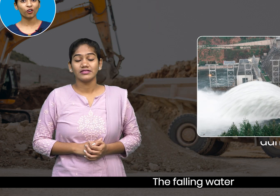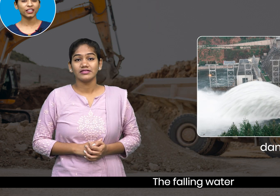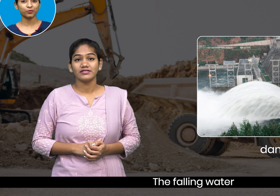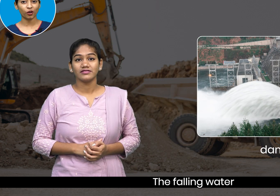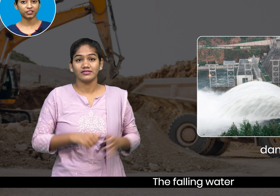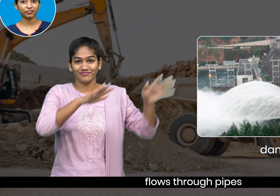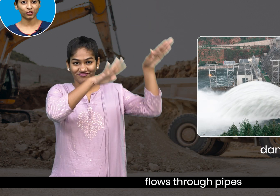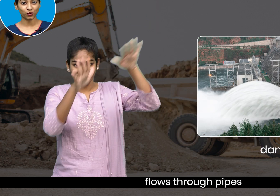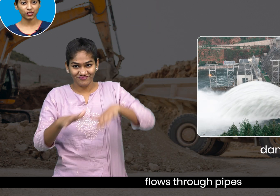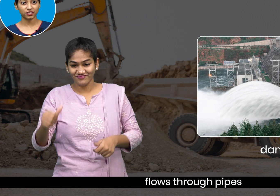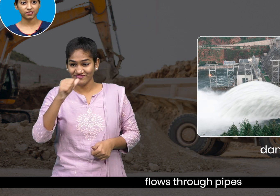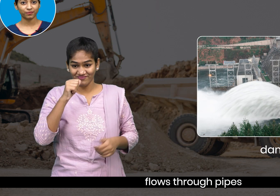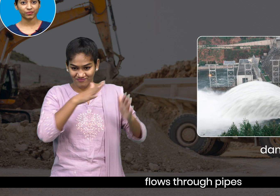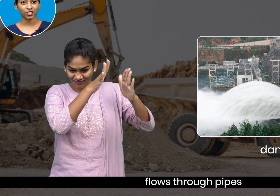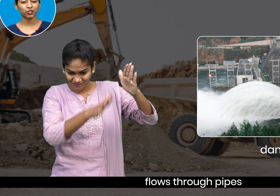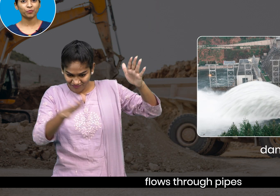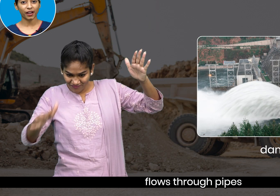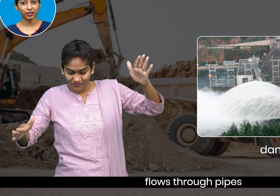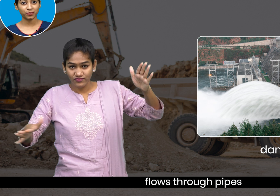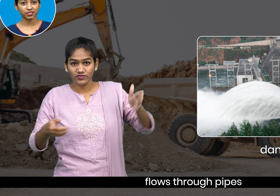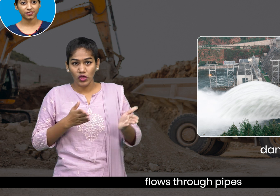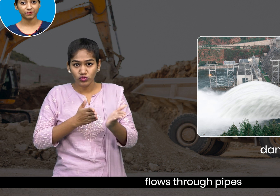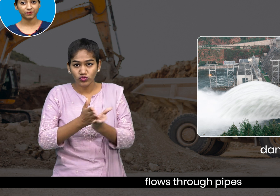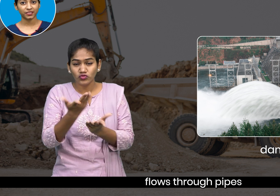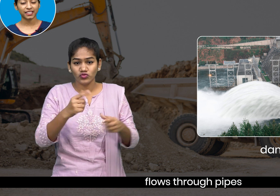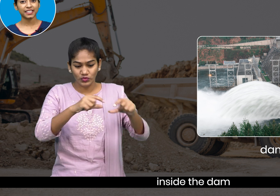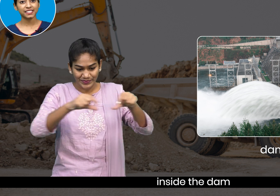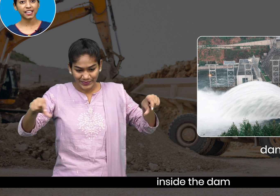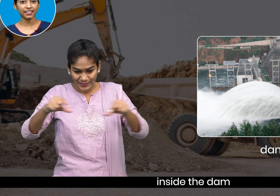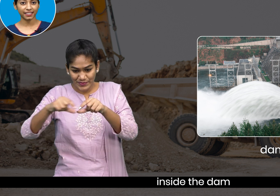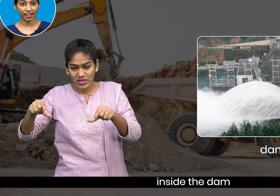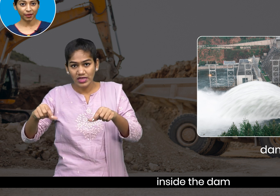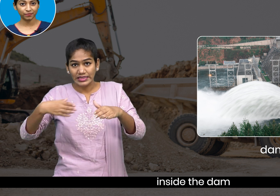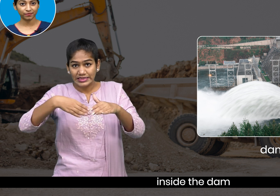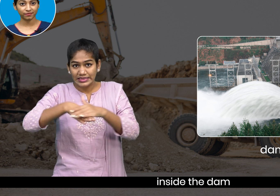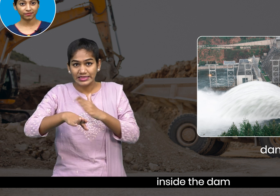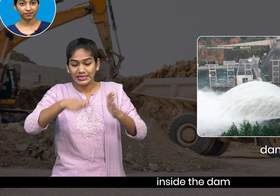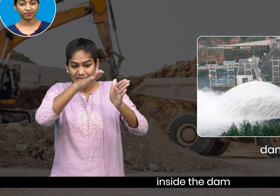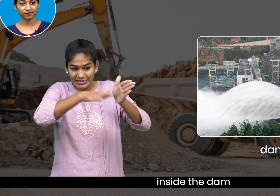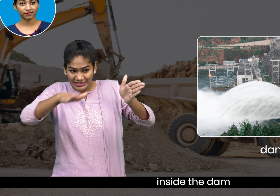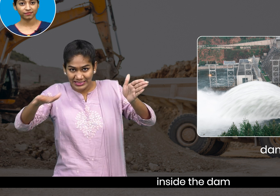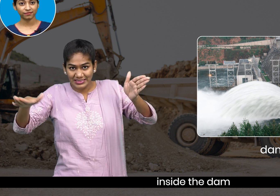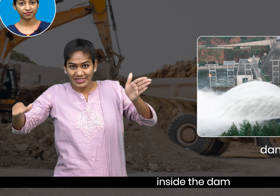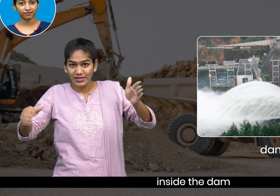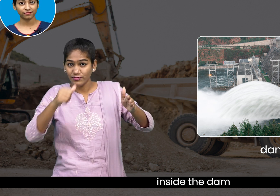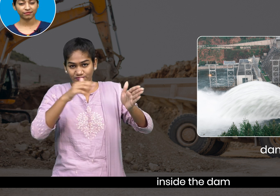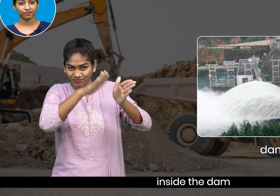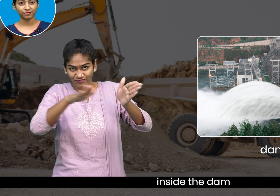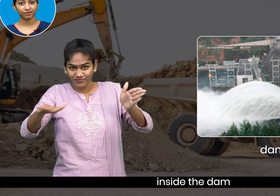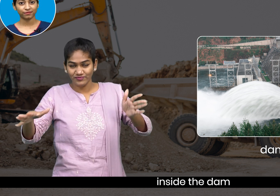The falling water flows through pipes inside the dam